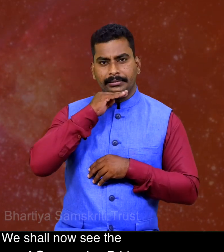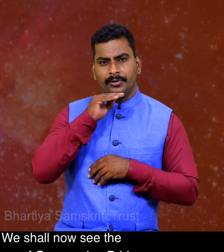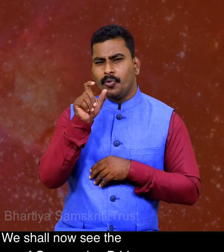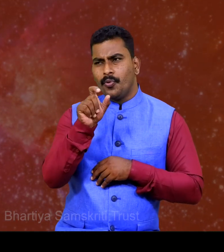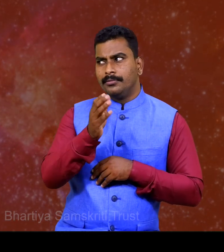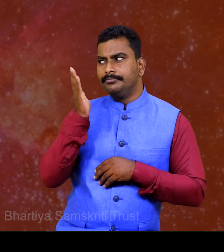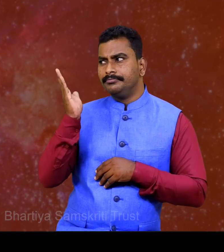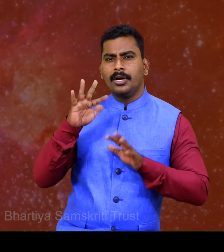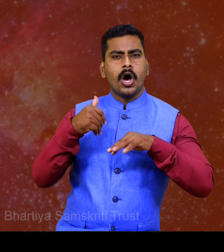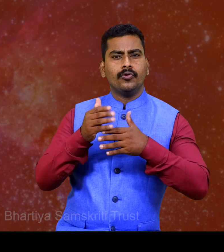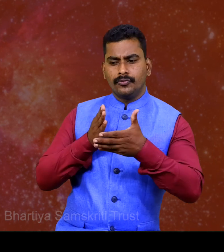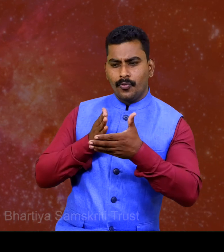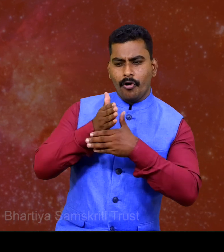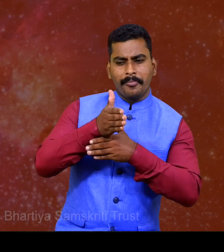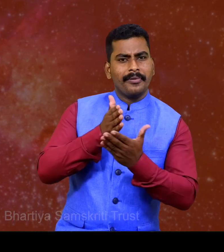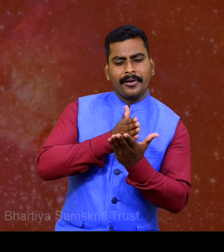pride.